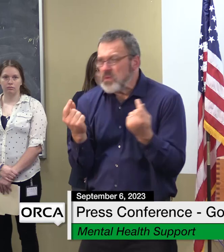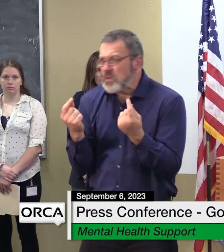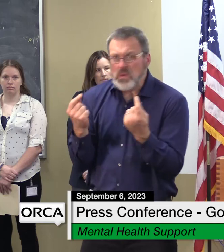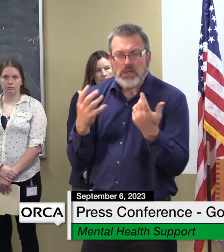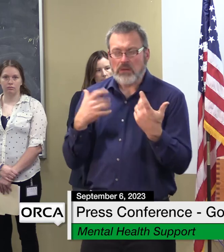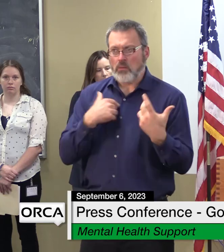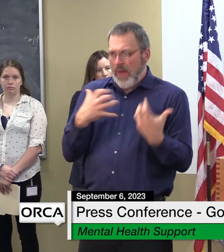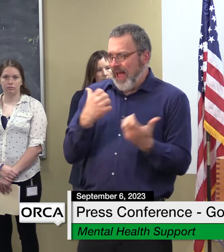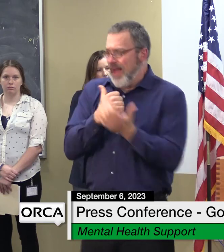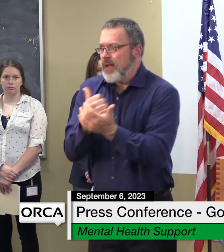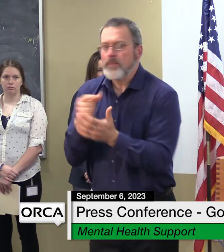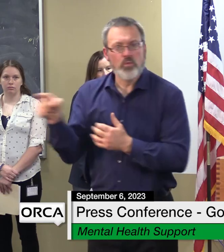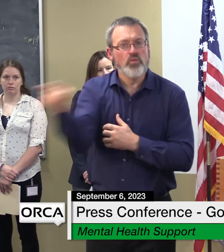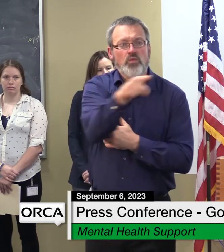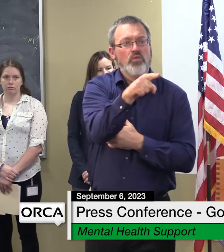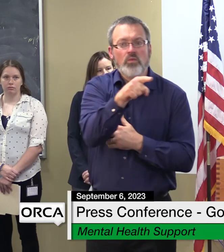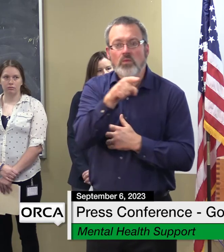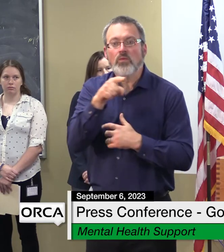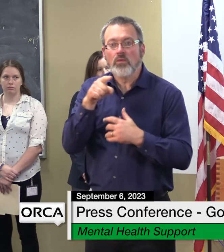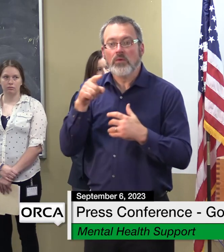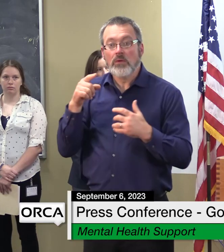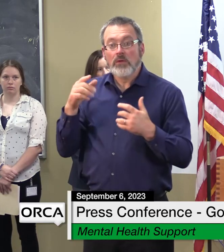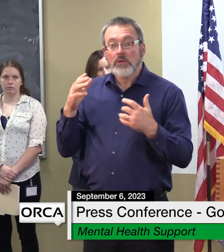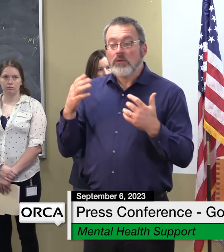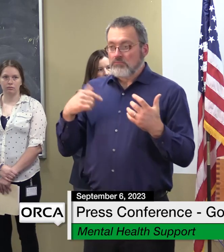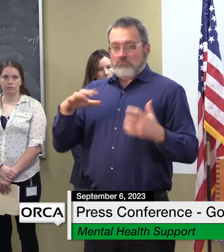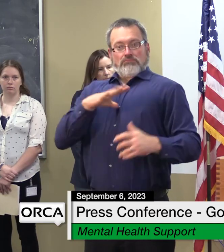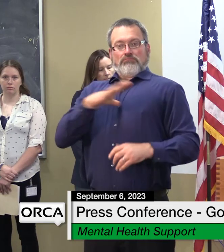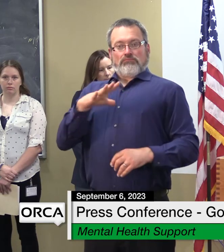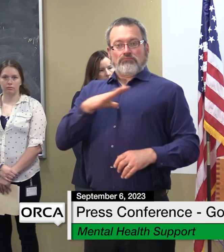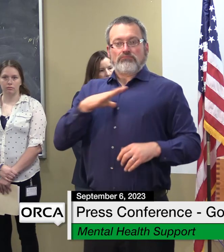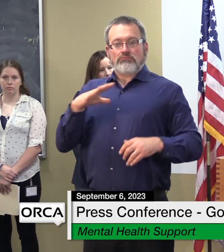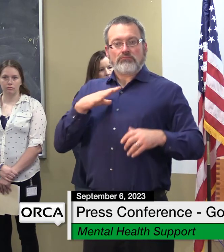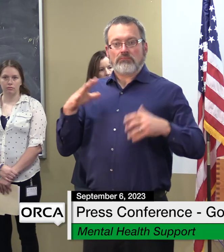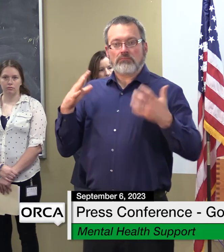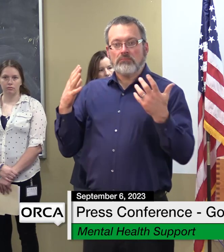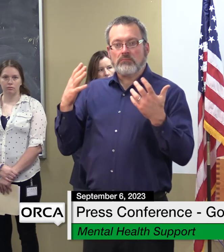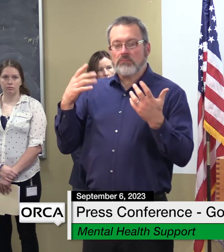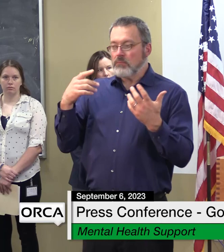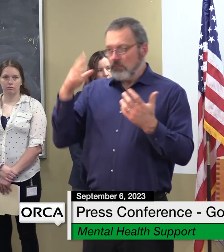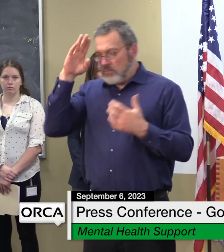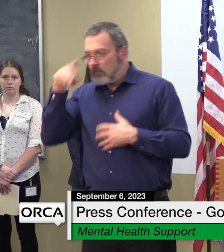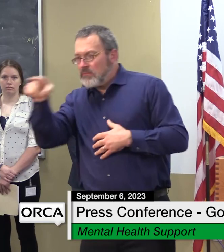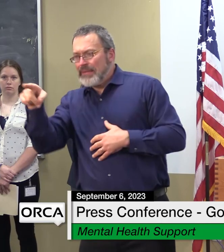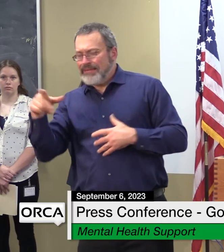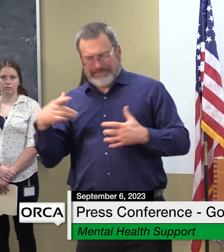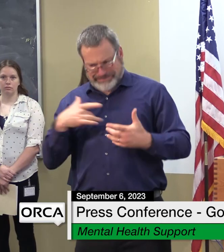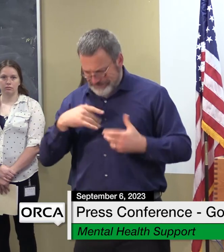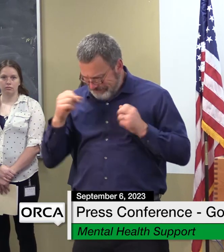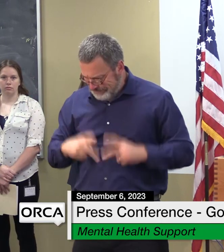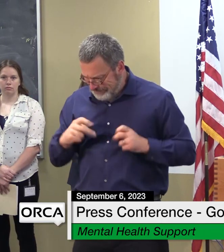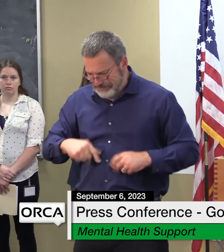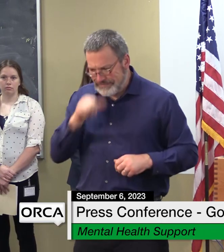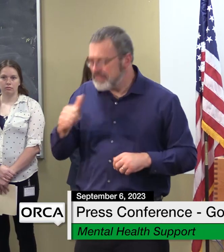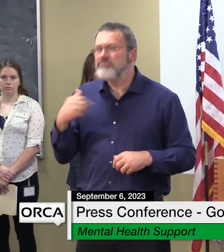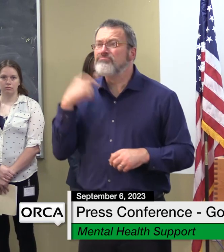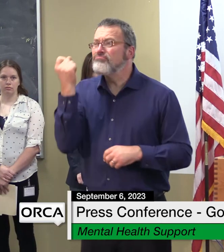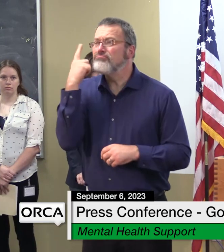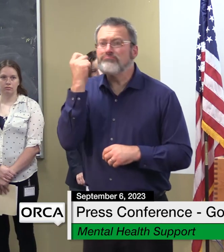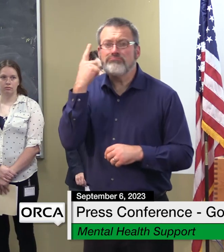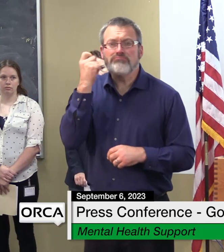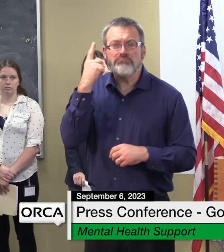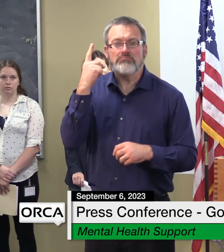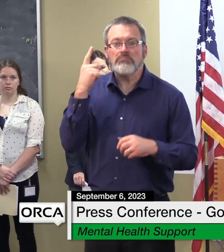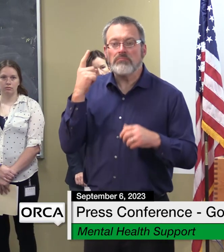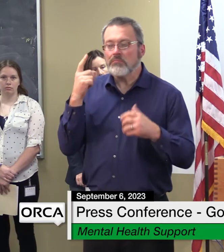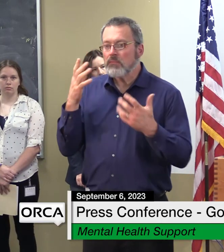who want to help you. And it's okay to not be okay. There's no shame in asking for help. Deputy Commissioner